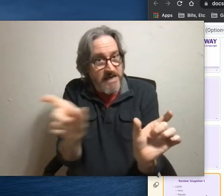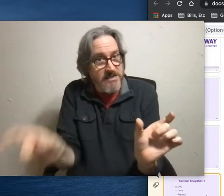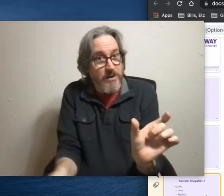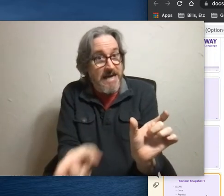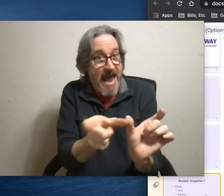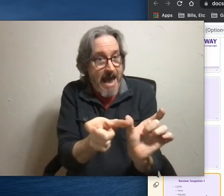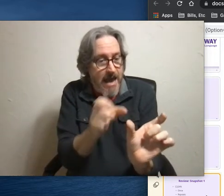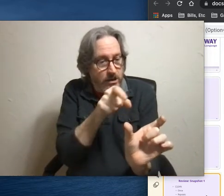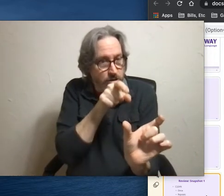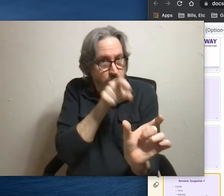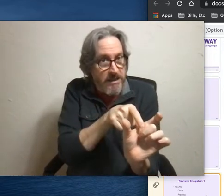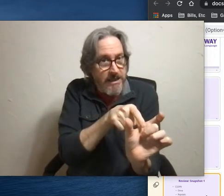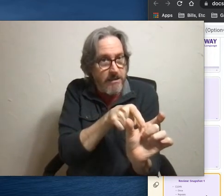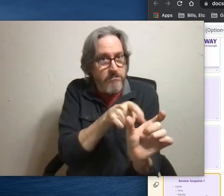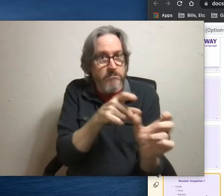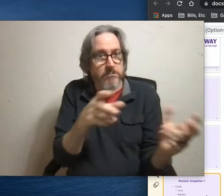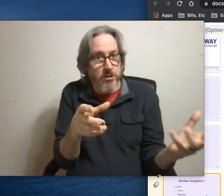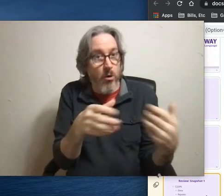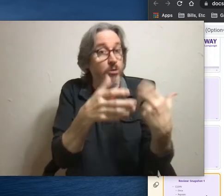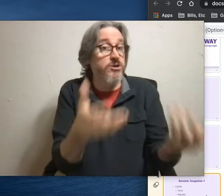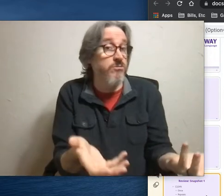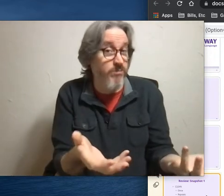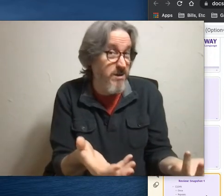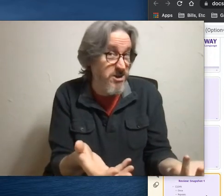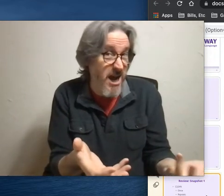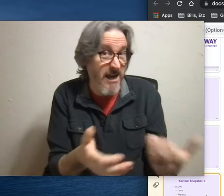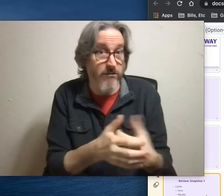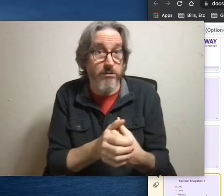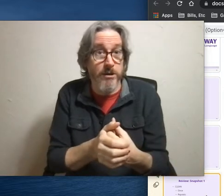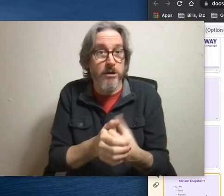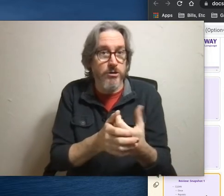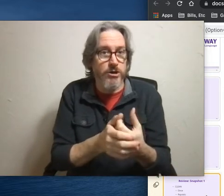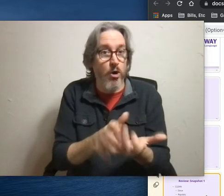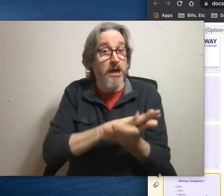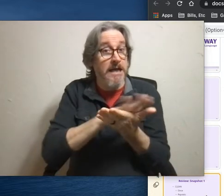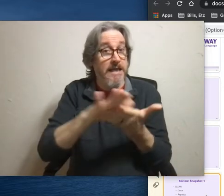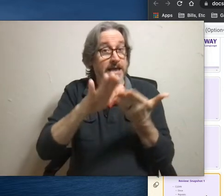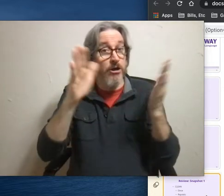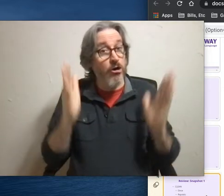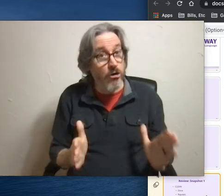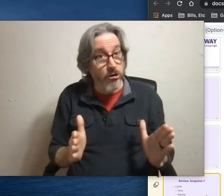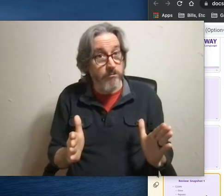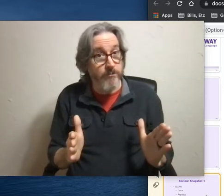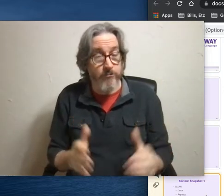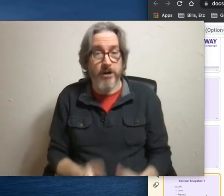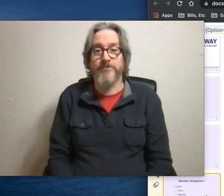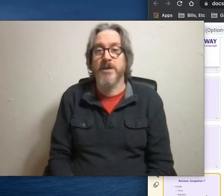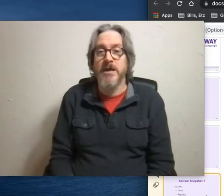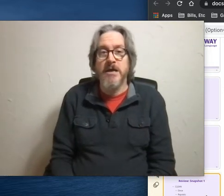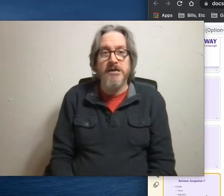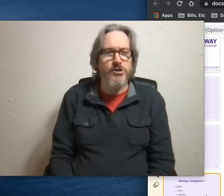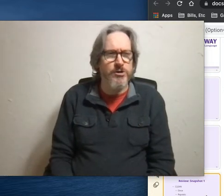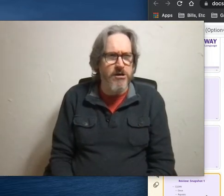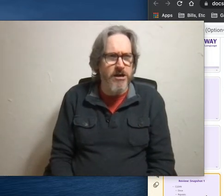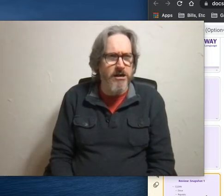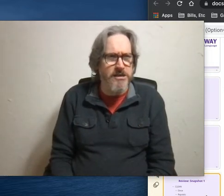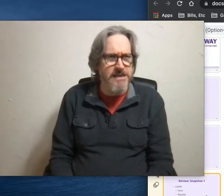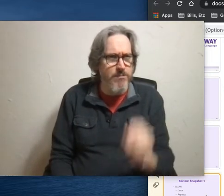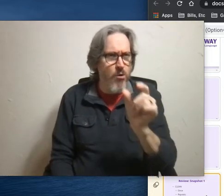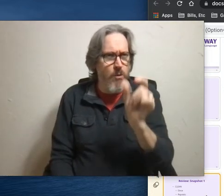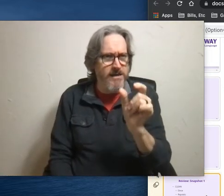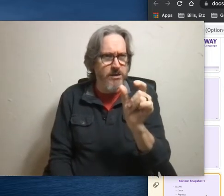lots of signs that we can add to clean or to pretty much any verb to show cleaner, right? So you're